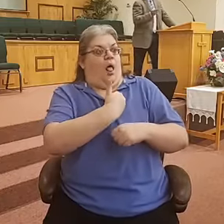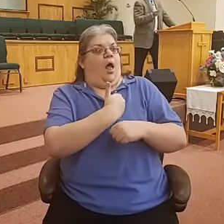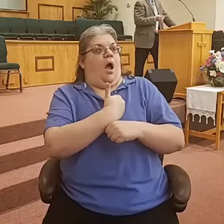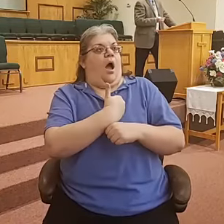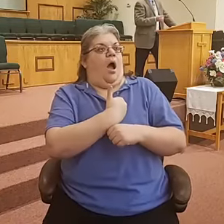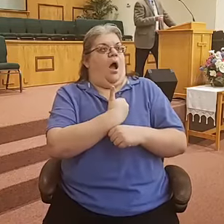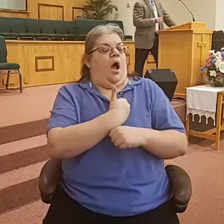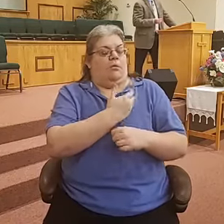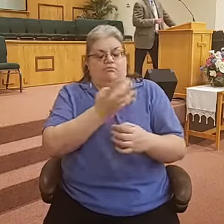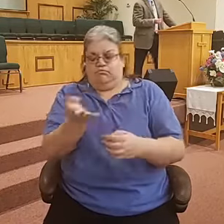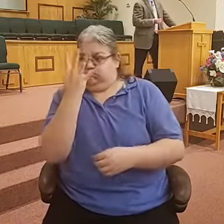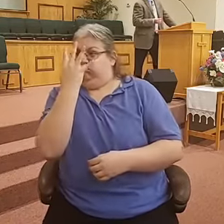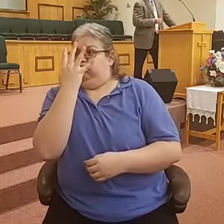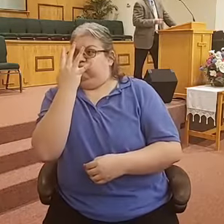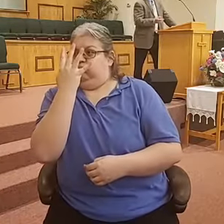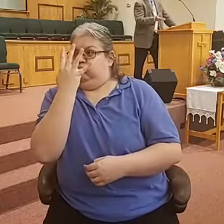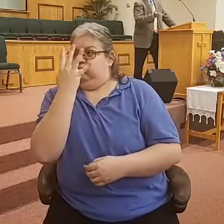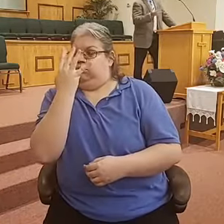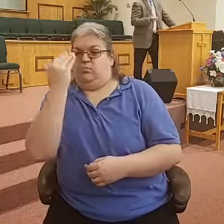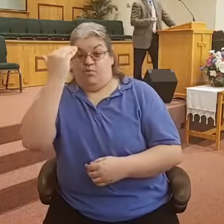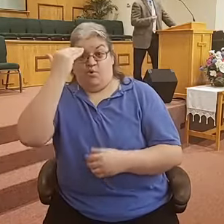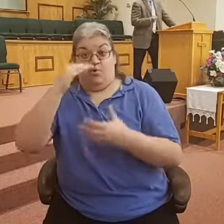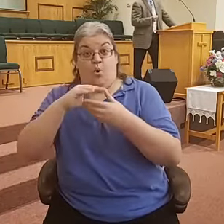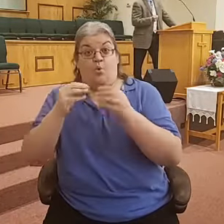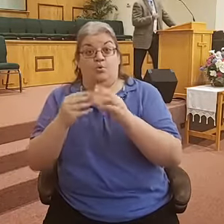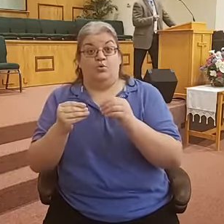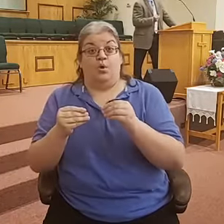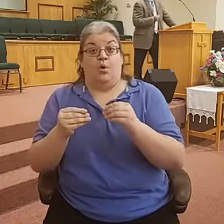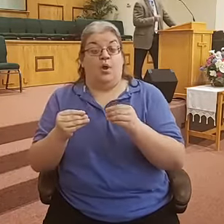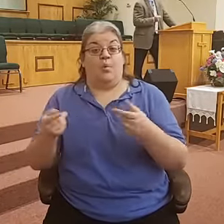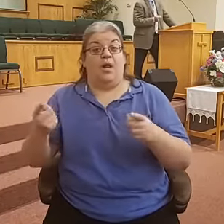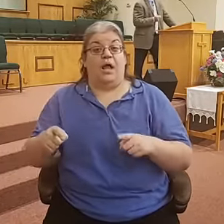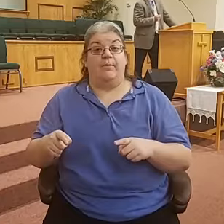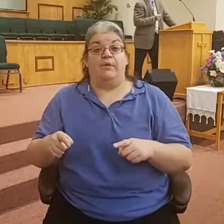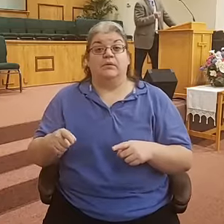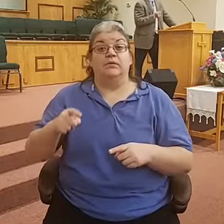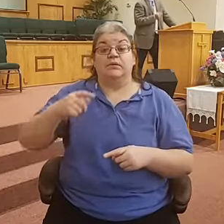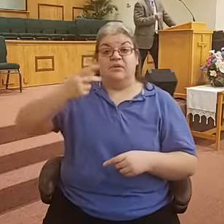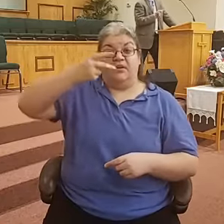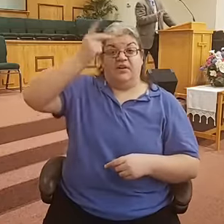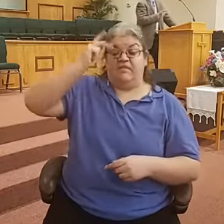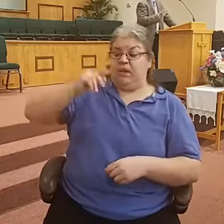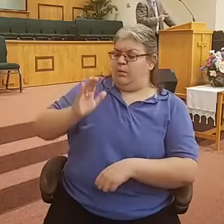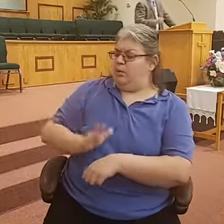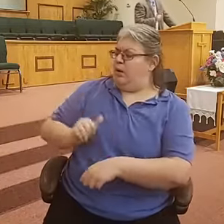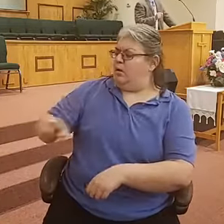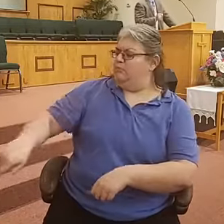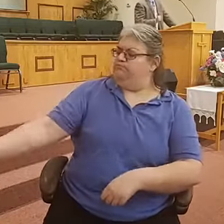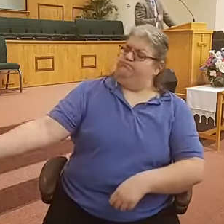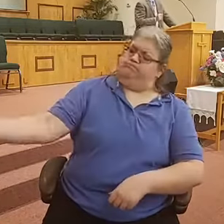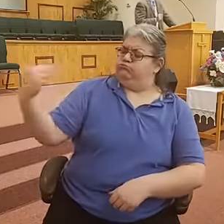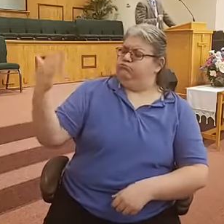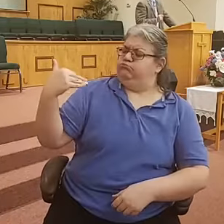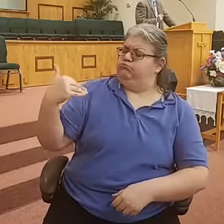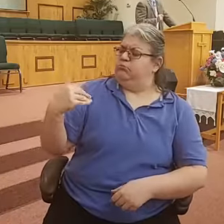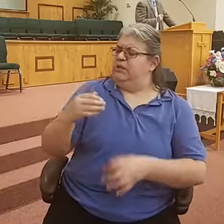But then you know the story. He's called up out of prison to interpret a dream because he helped somebody while he's in